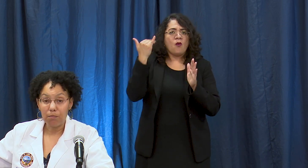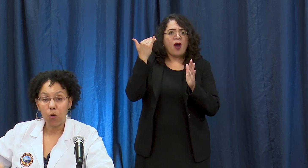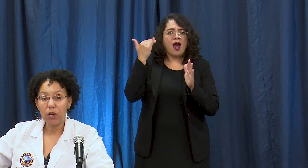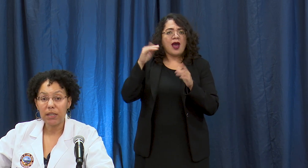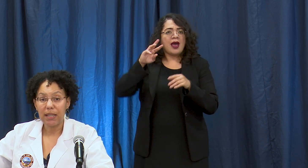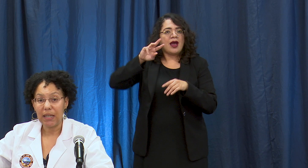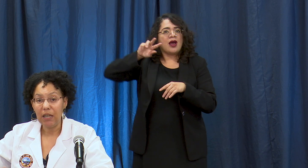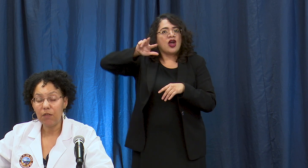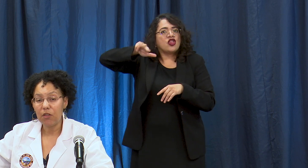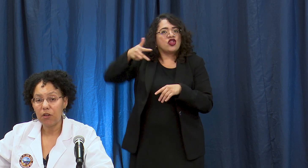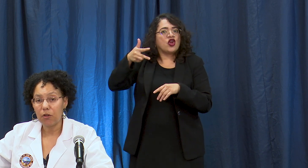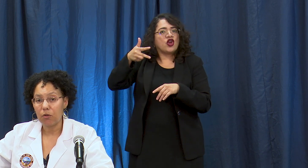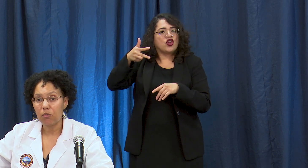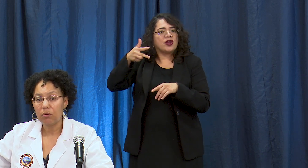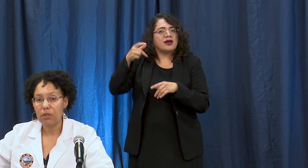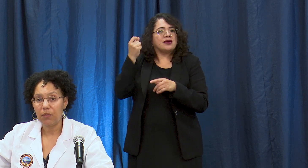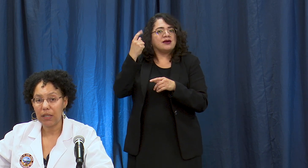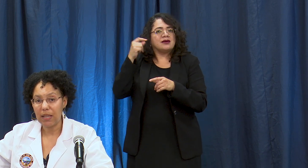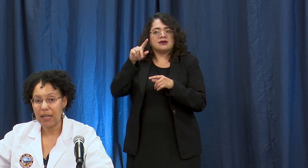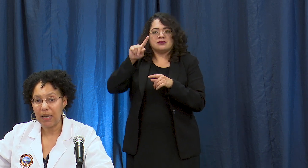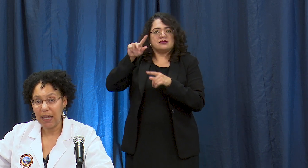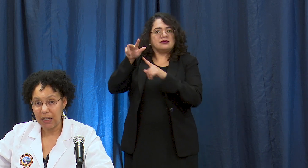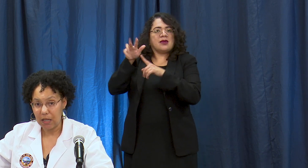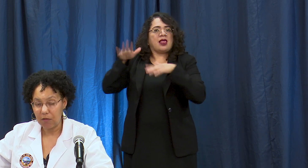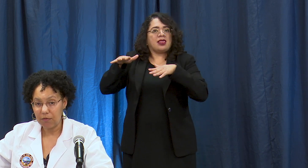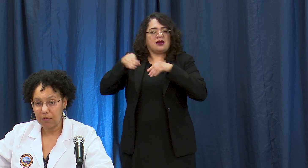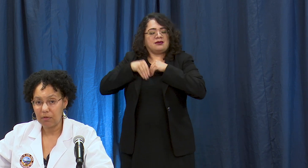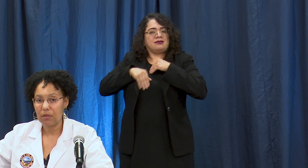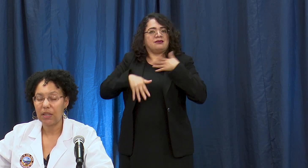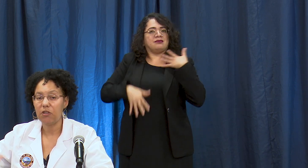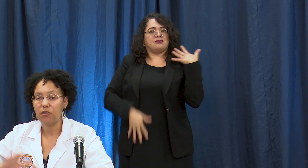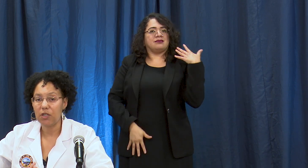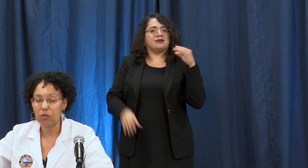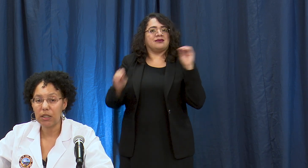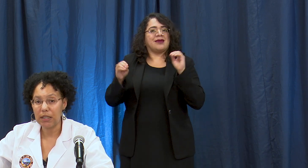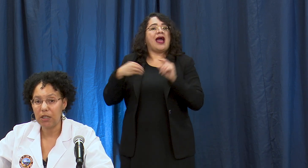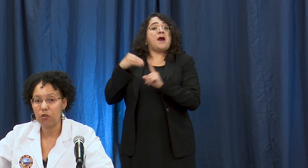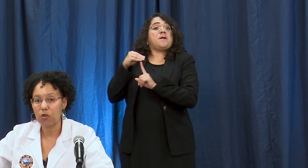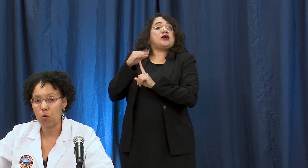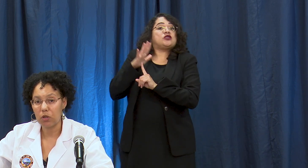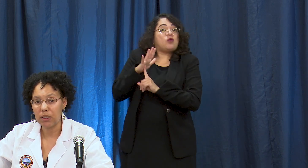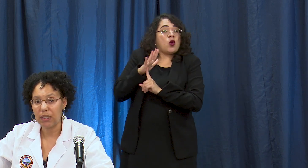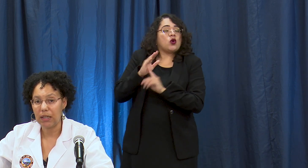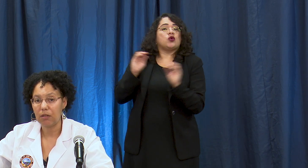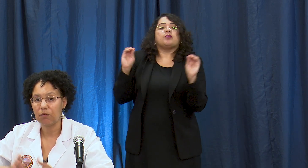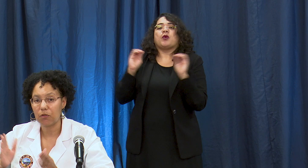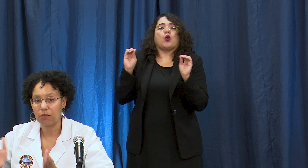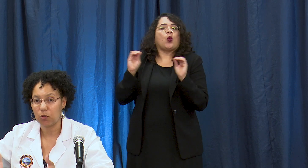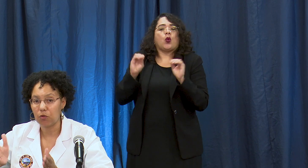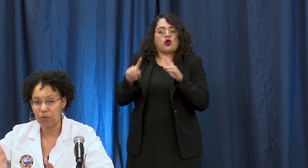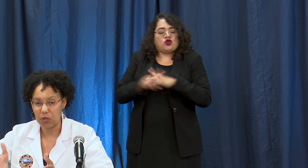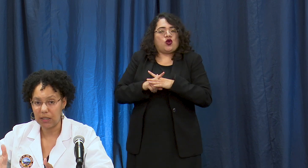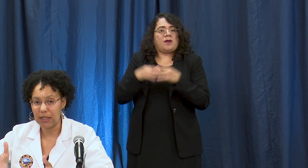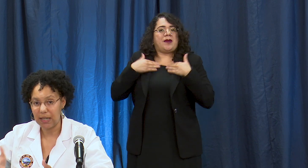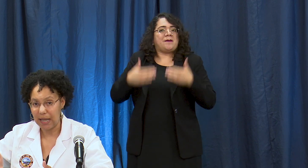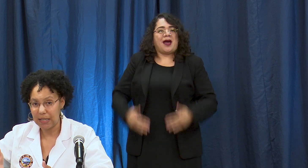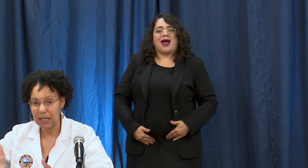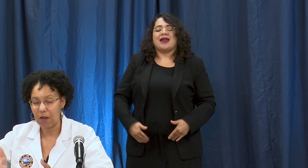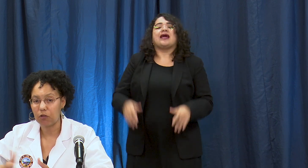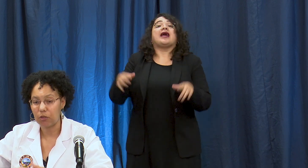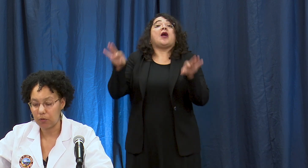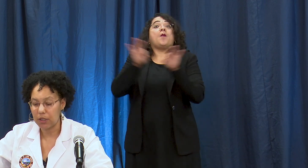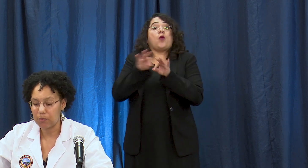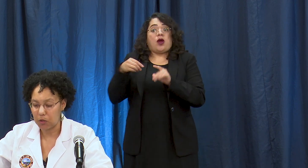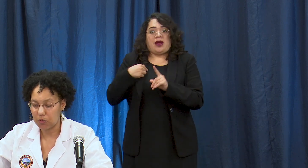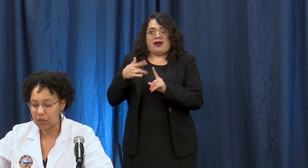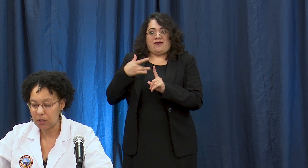So it's important that even though you get that negative, that you still continue your quarantine for the full 14 days